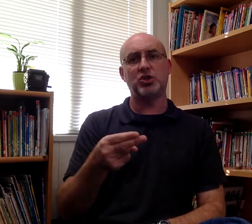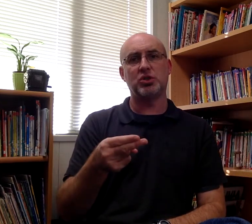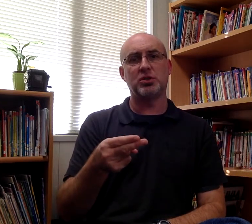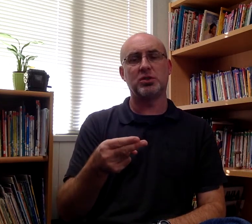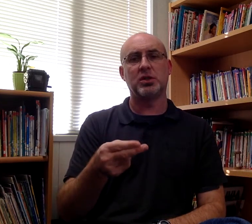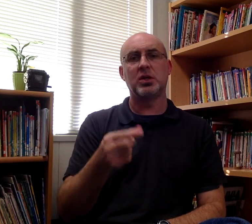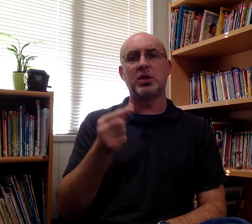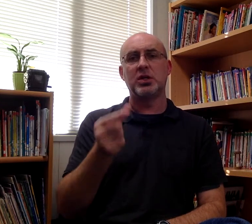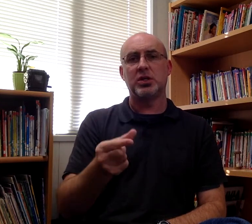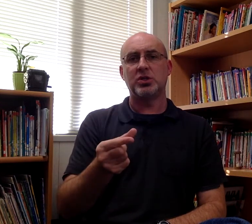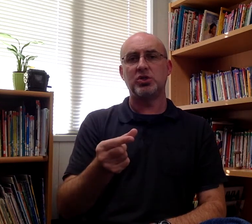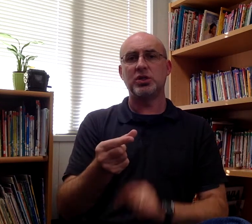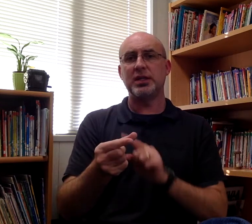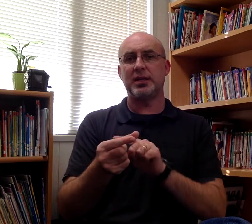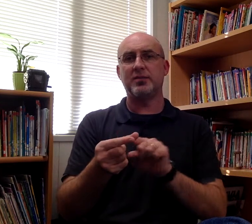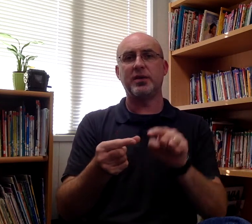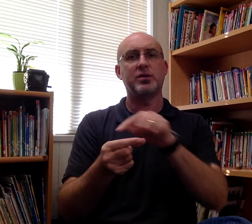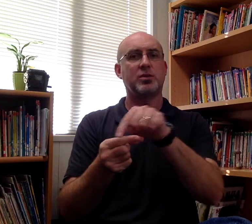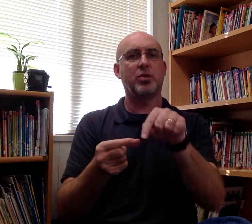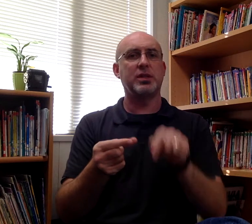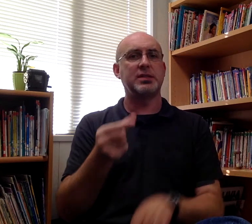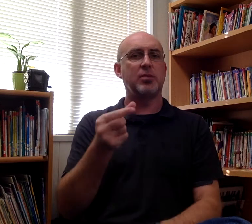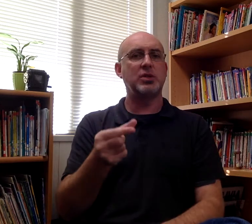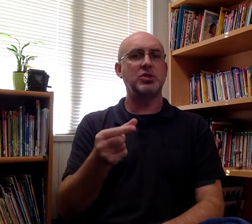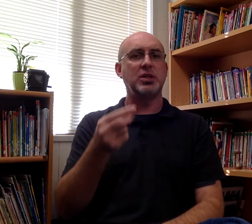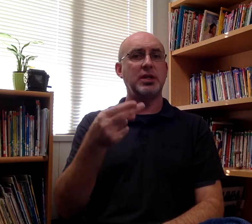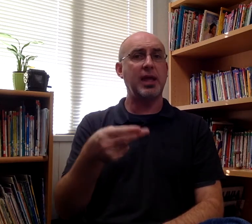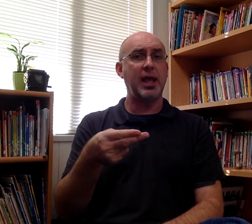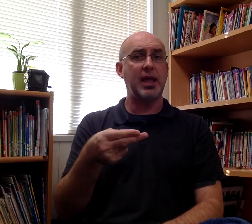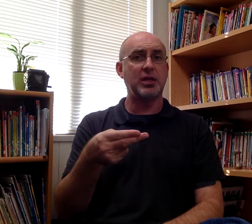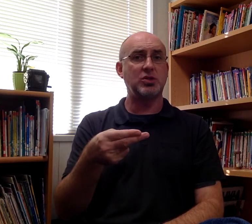H. And G, the fingers are pointing the same way. G, H,